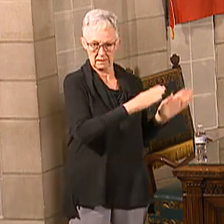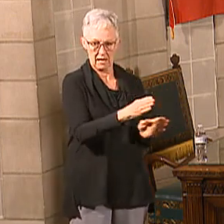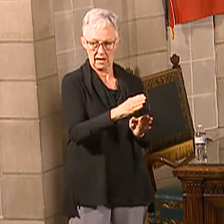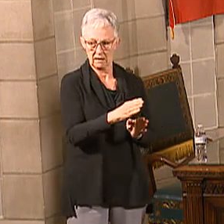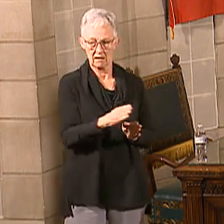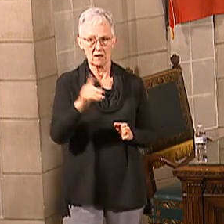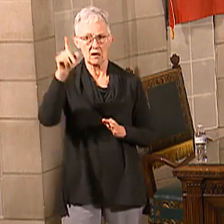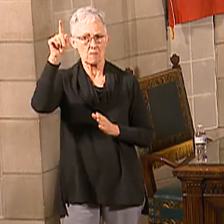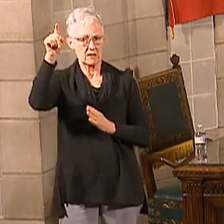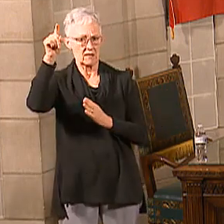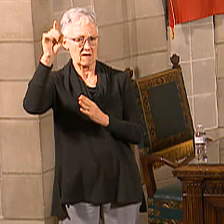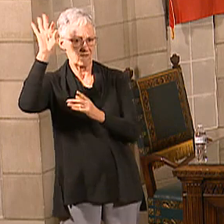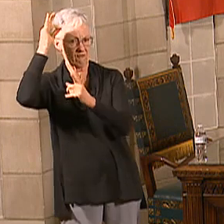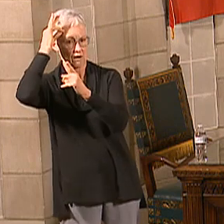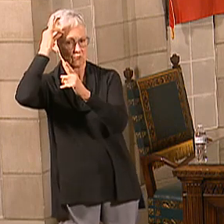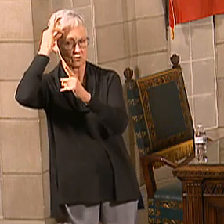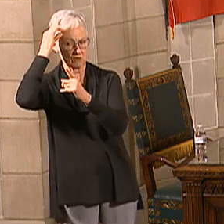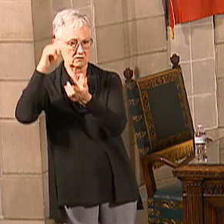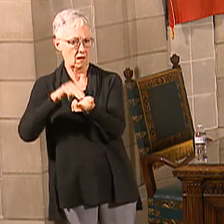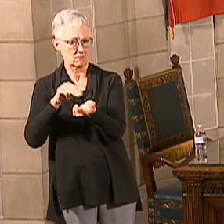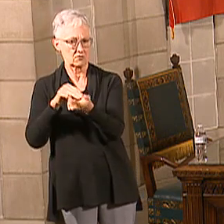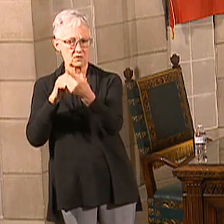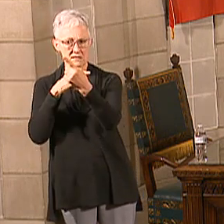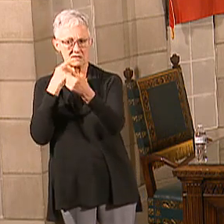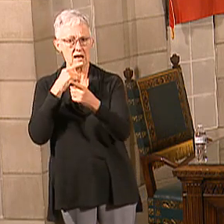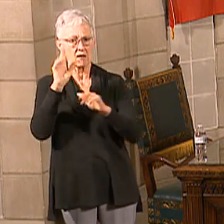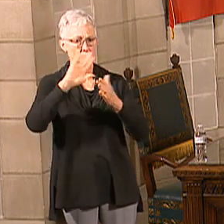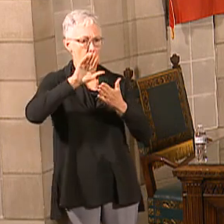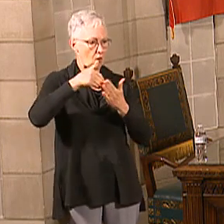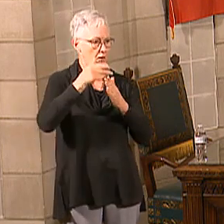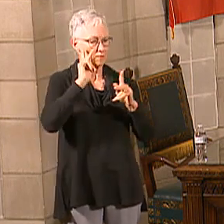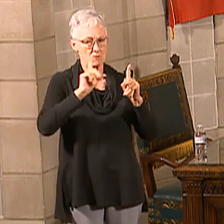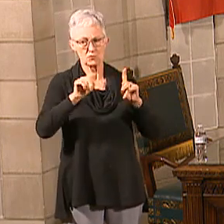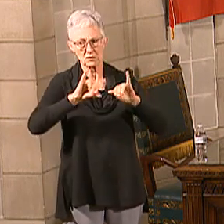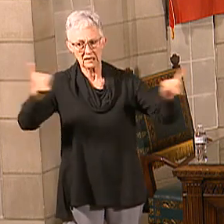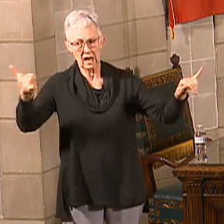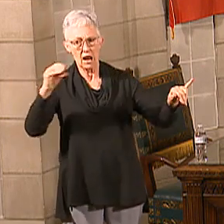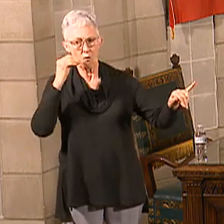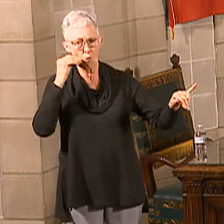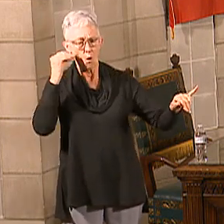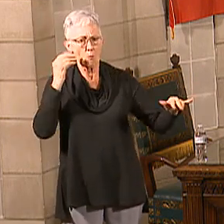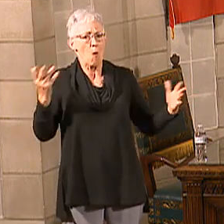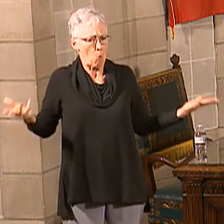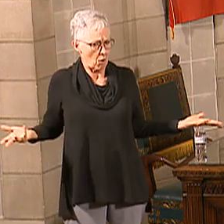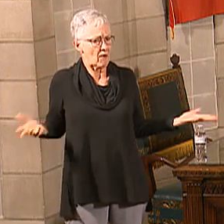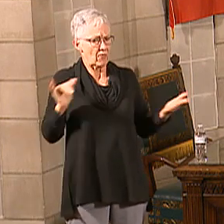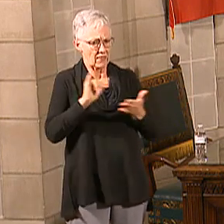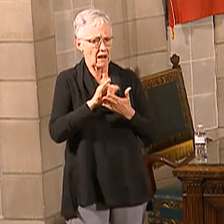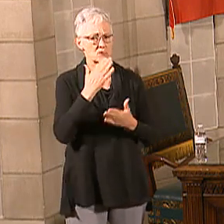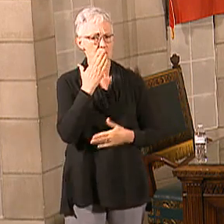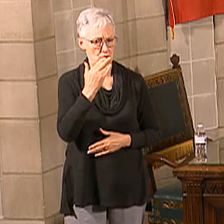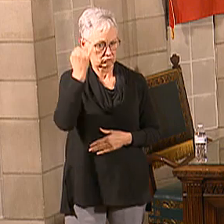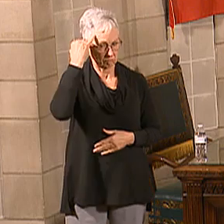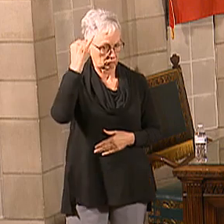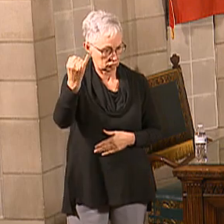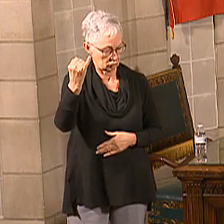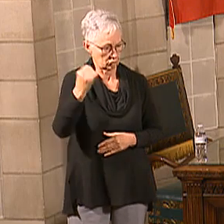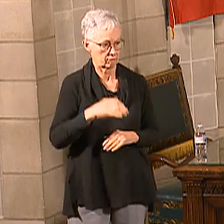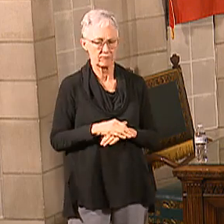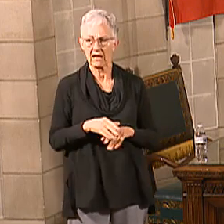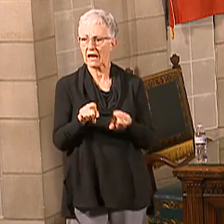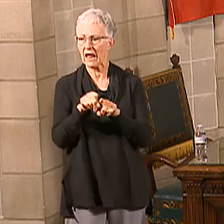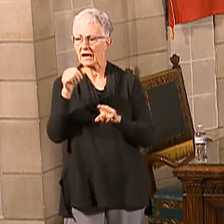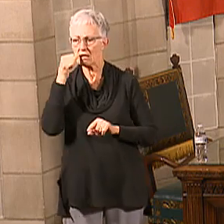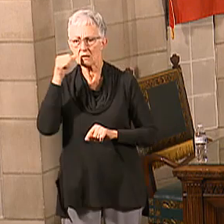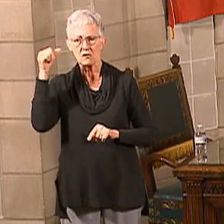advice, right? We talked yesterday with Kathy Sifkin of the Grocers Association that, for example, when you're going out shopping, don't take the whole